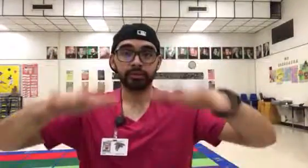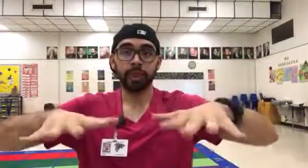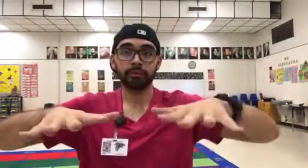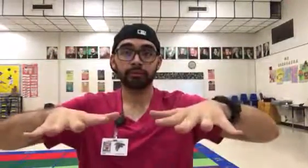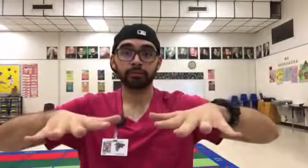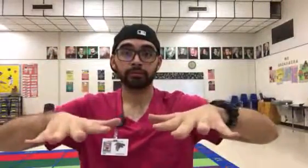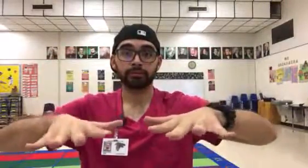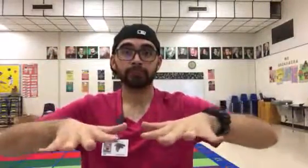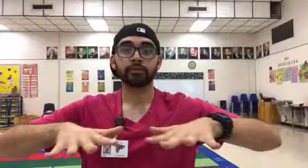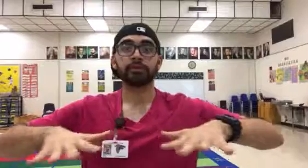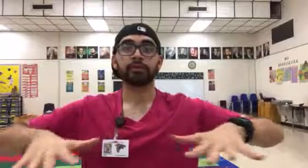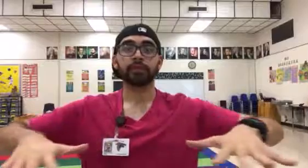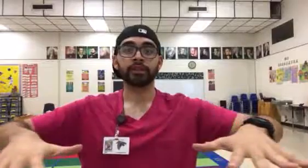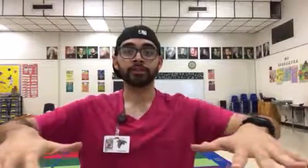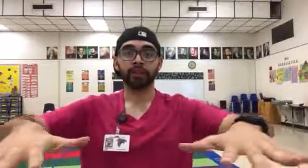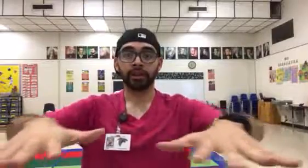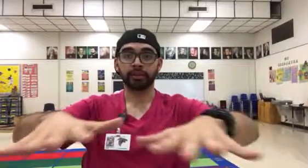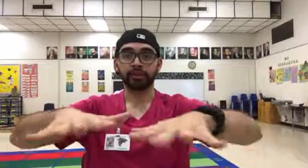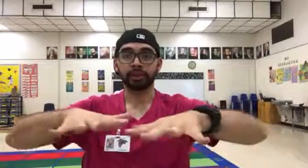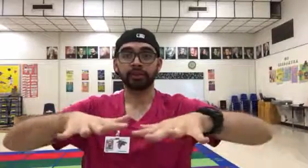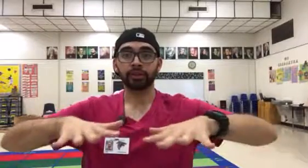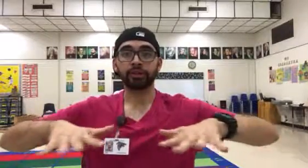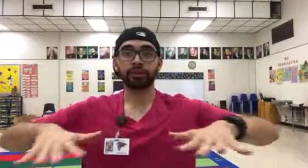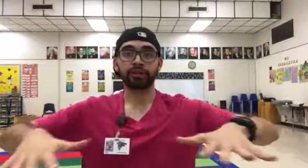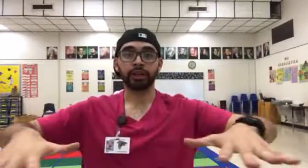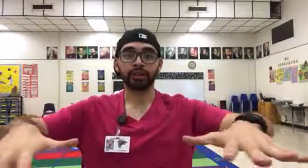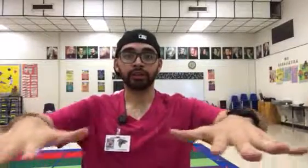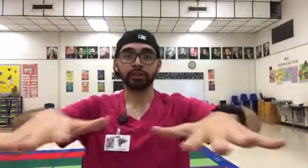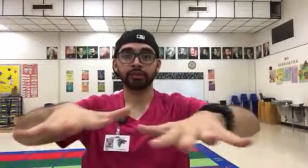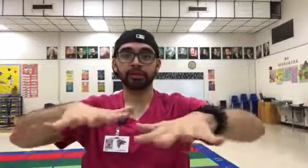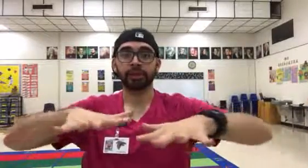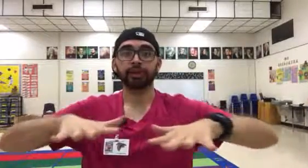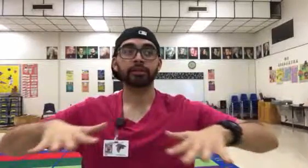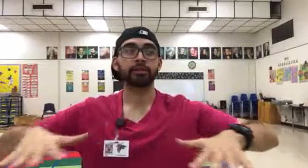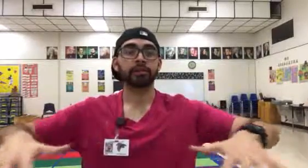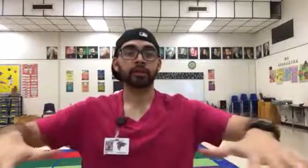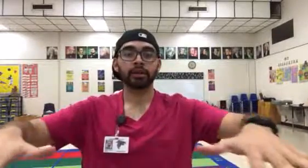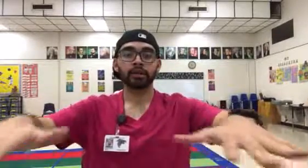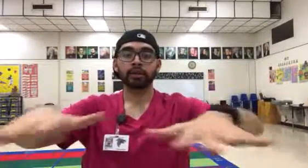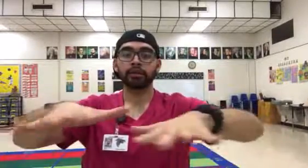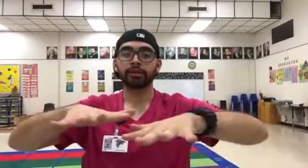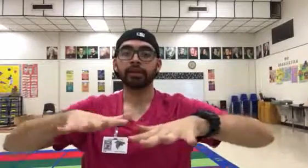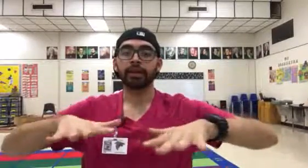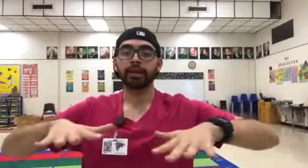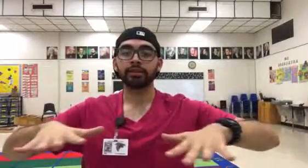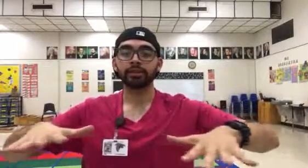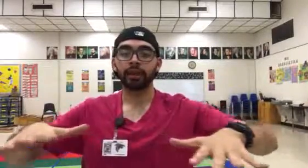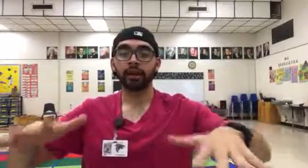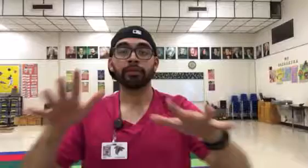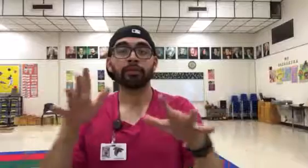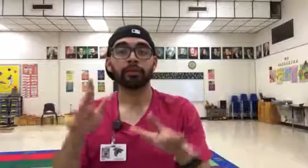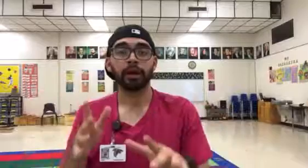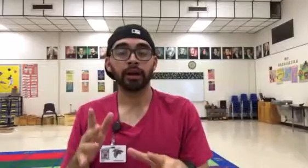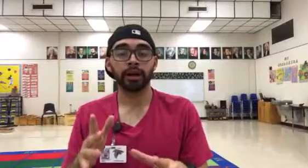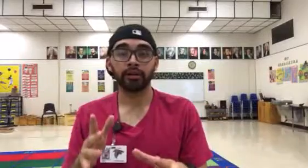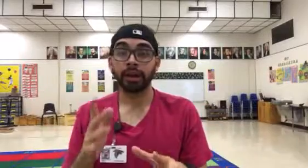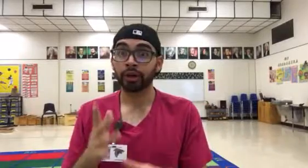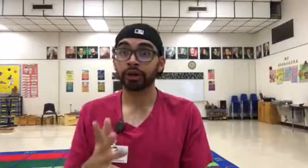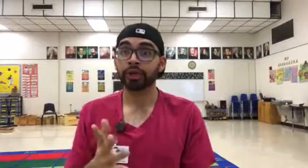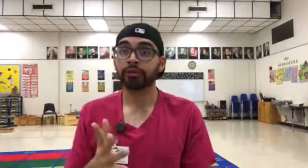down. This is land. You're like circling your hands like this, land. There's a land. Now, that I heard of